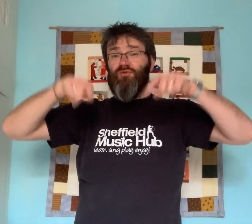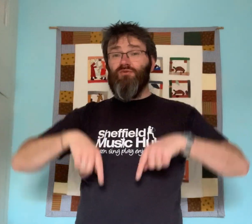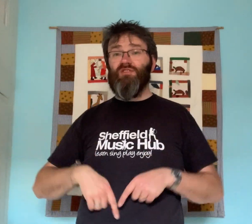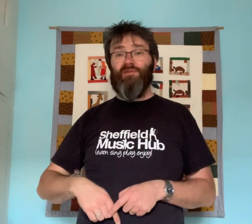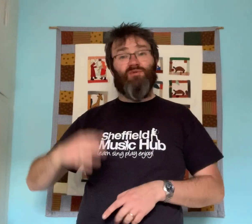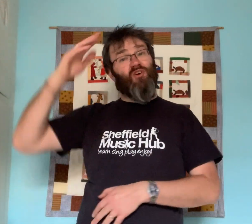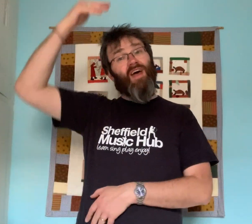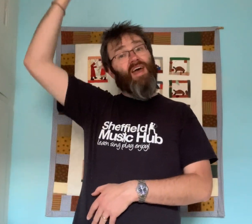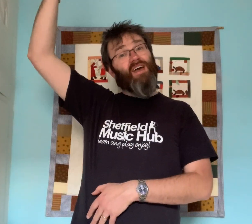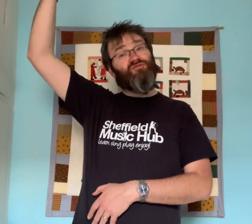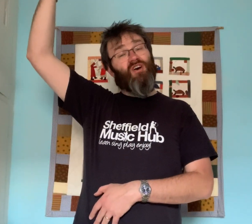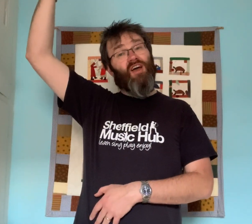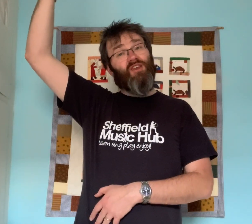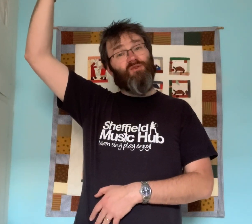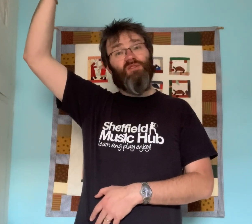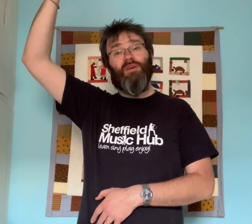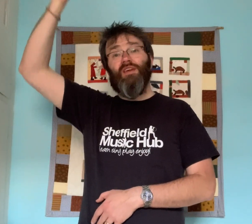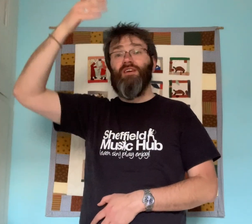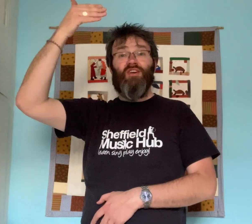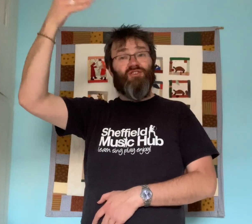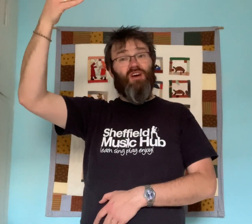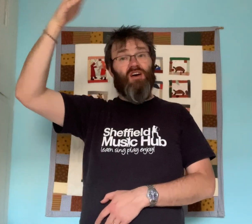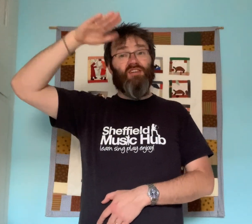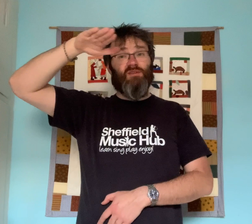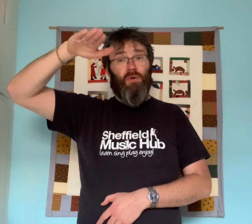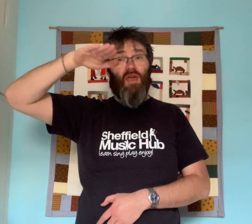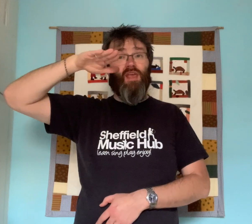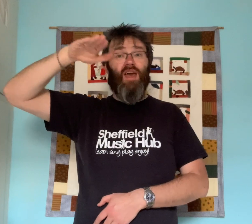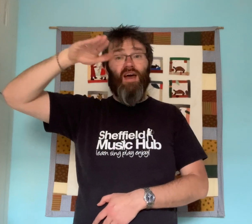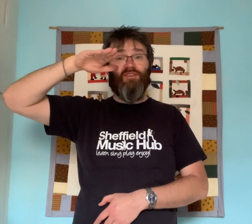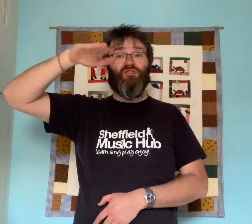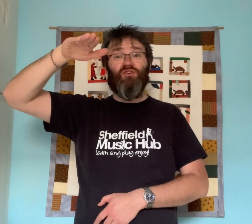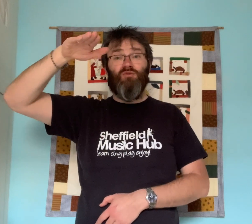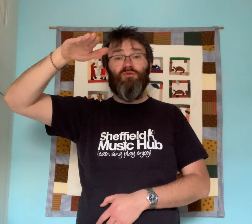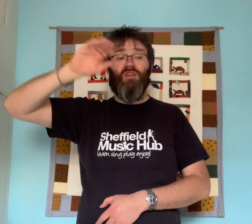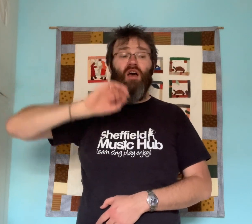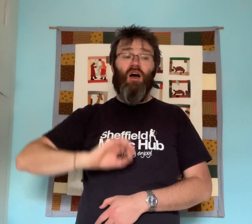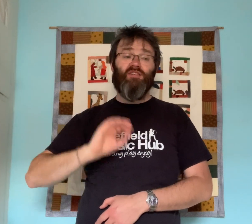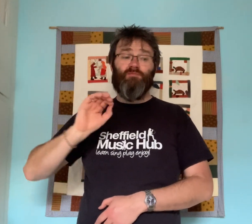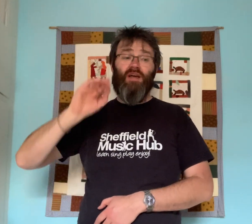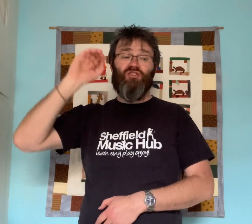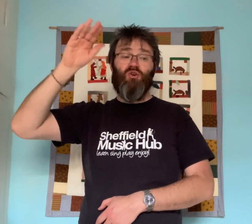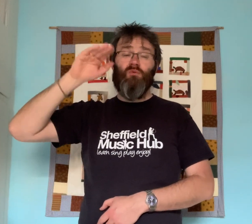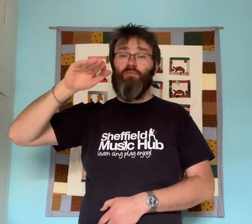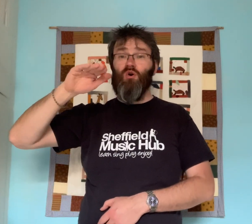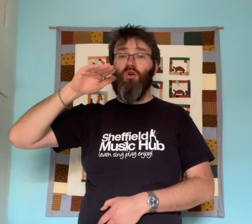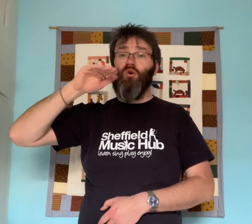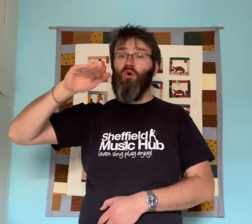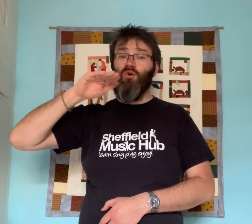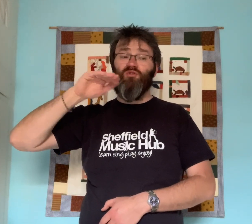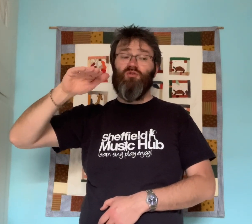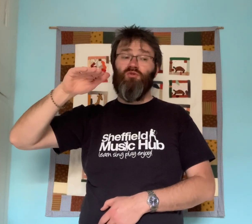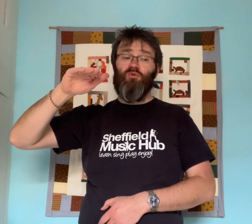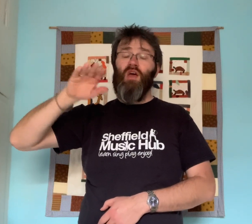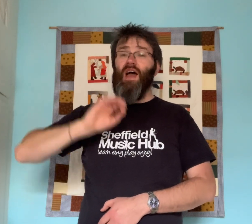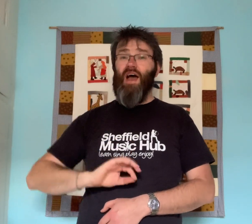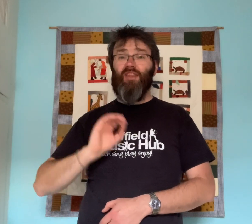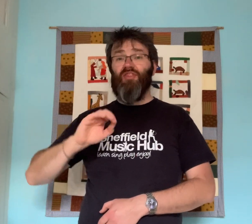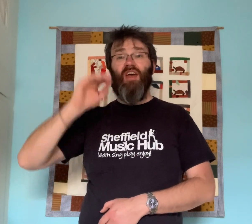choose. So we've got that extra high note at the beginning. Just pick and choose a special book or two, and then